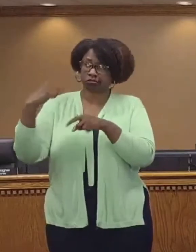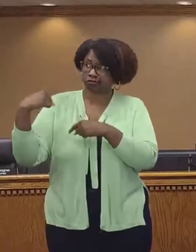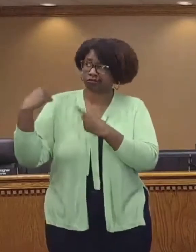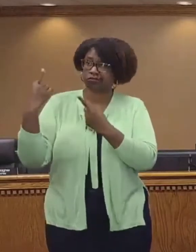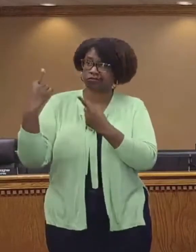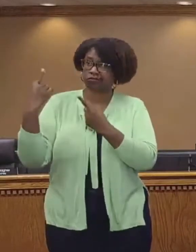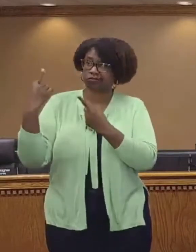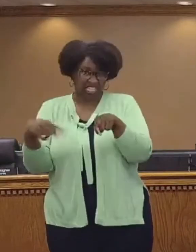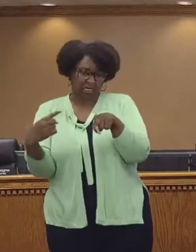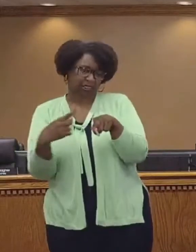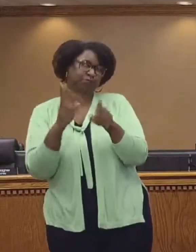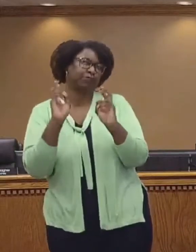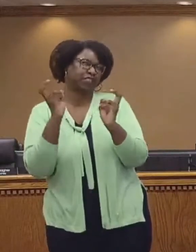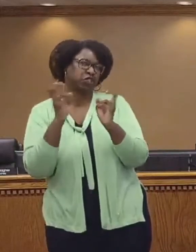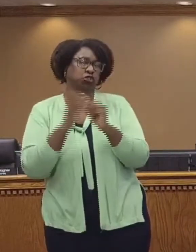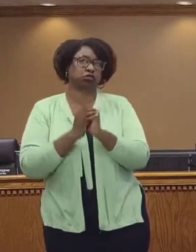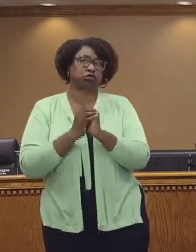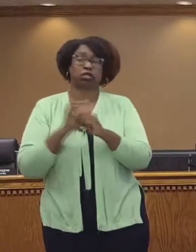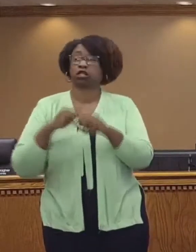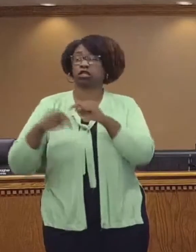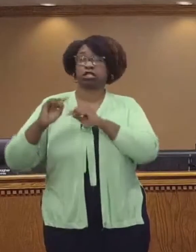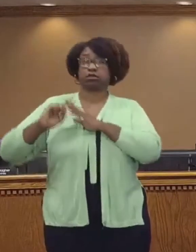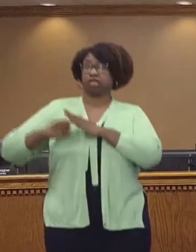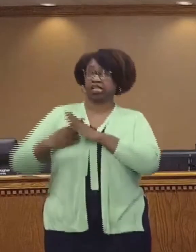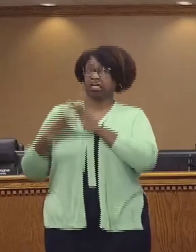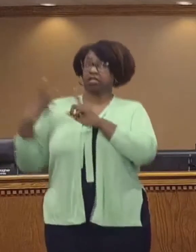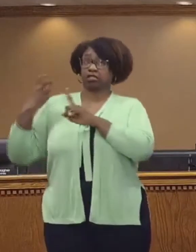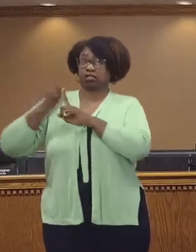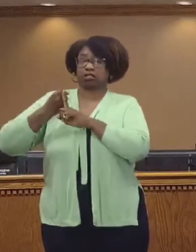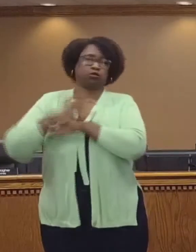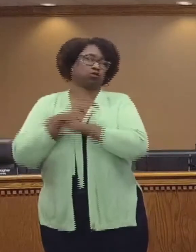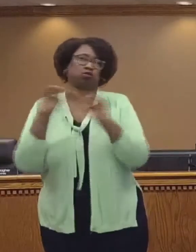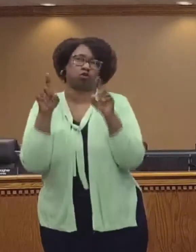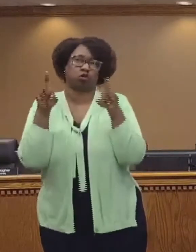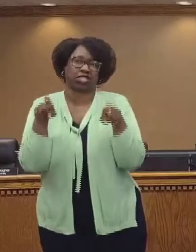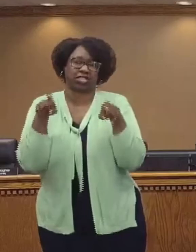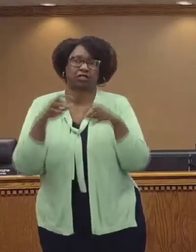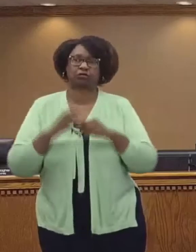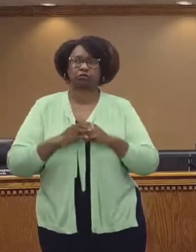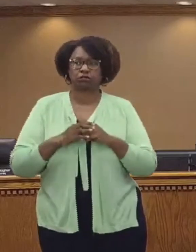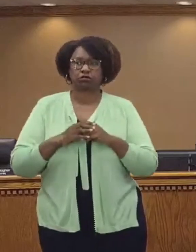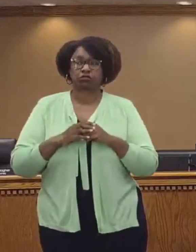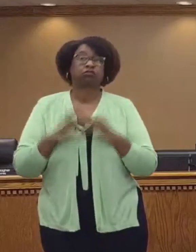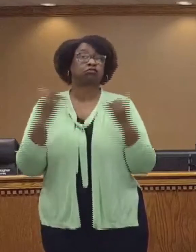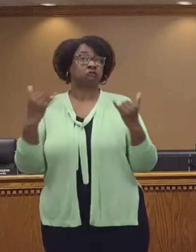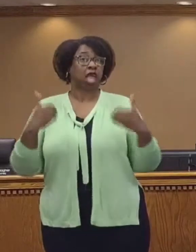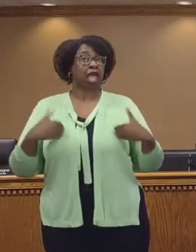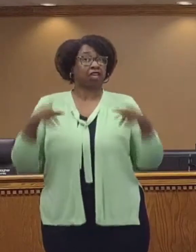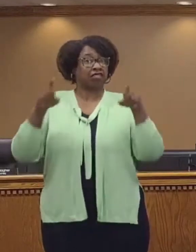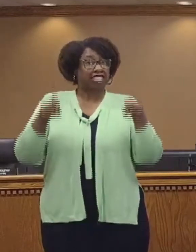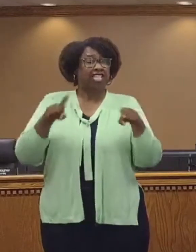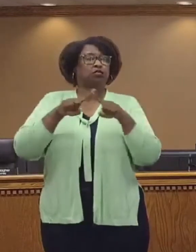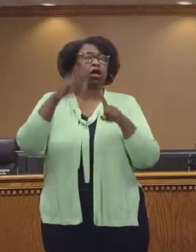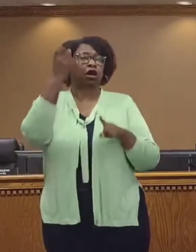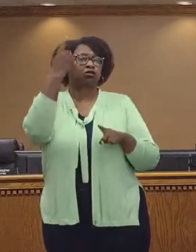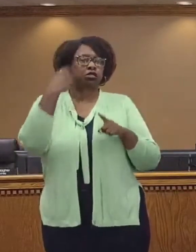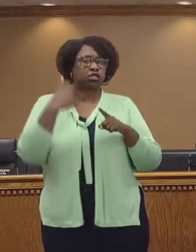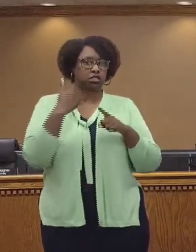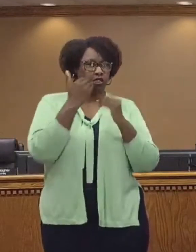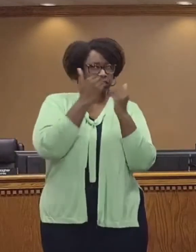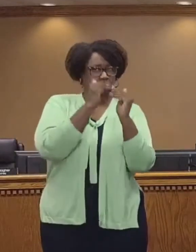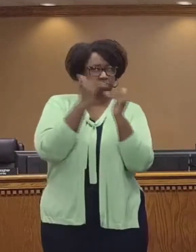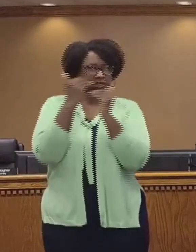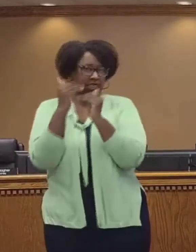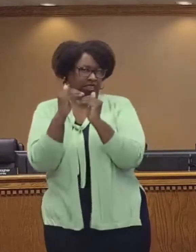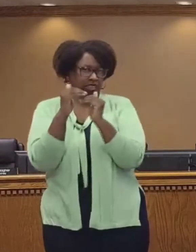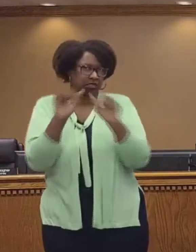response. In the beginning, there was no test, and there has been limited availability of the test. The testing availability does